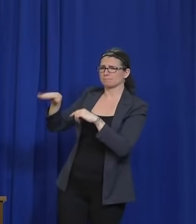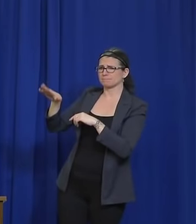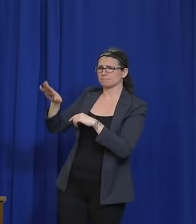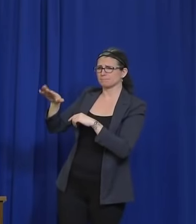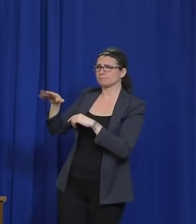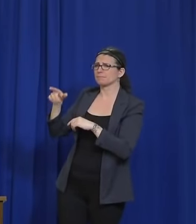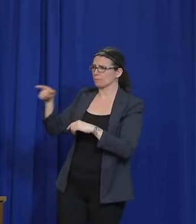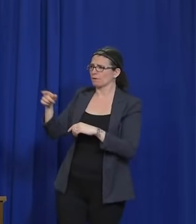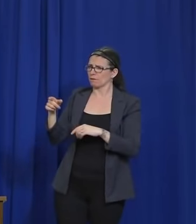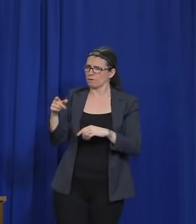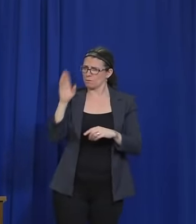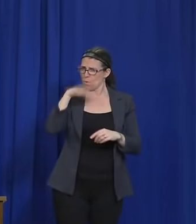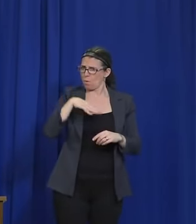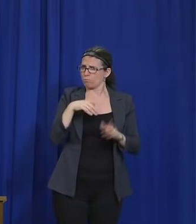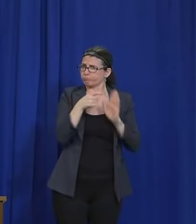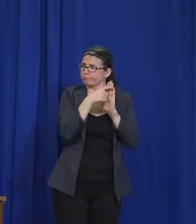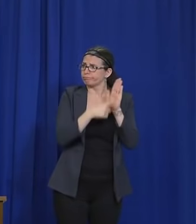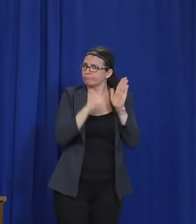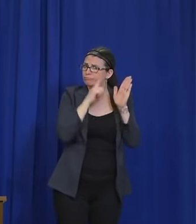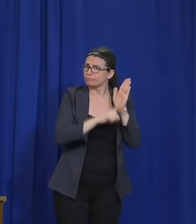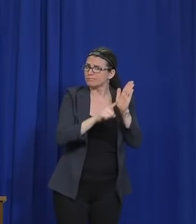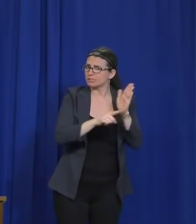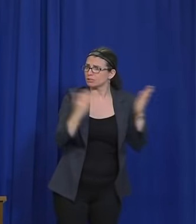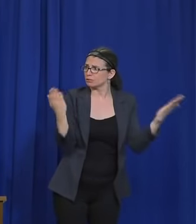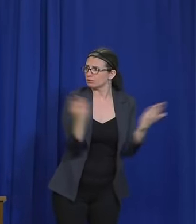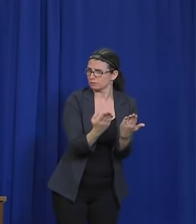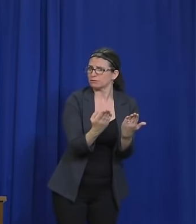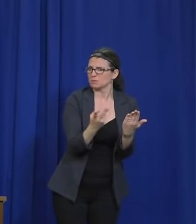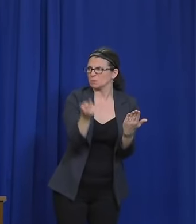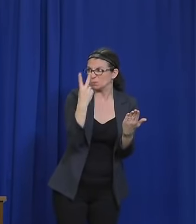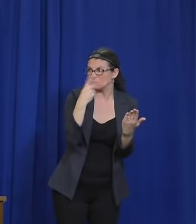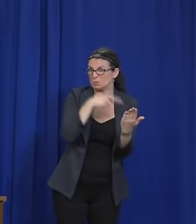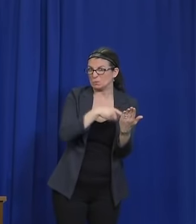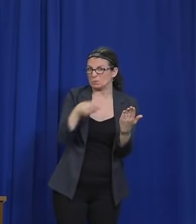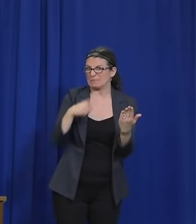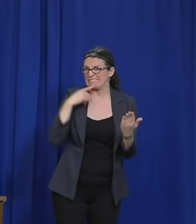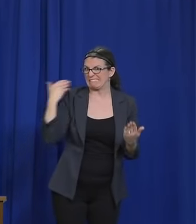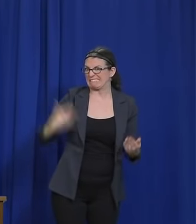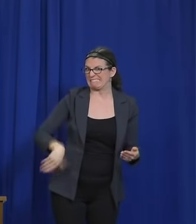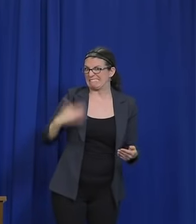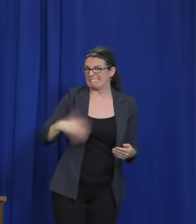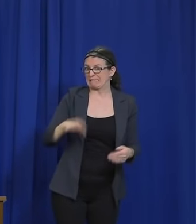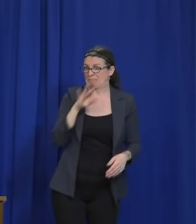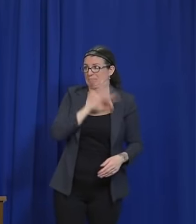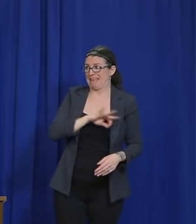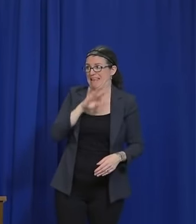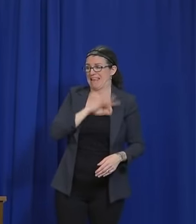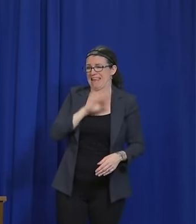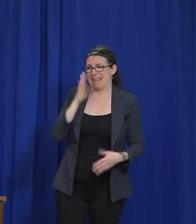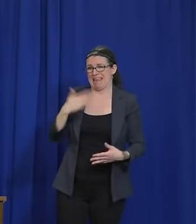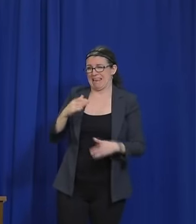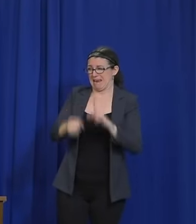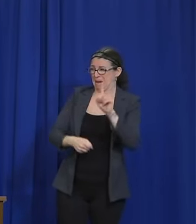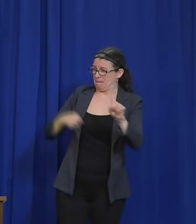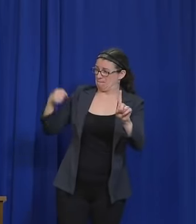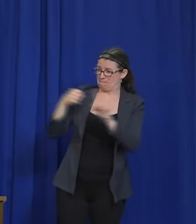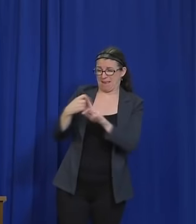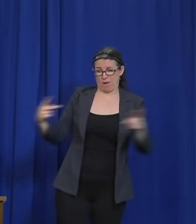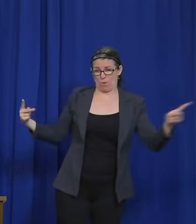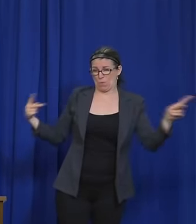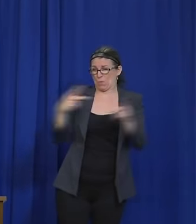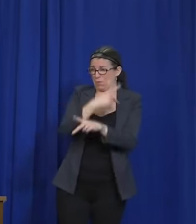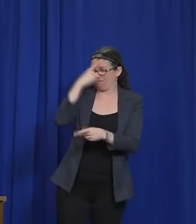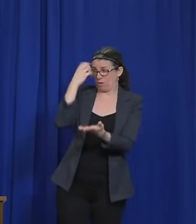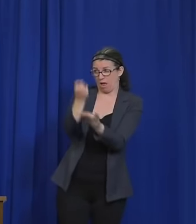an especially vulnerable economy to the business impacts of the virus. Do you agree with that sentiment? And you talked about convening the economic